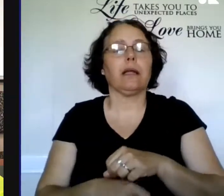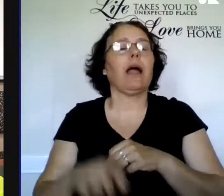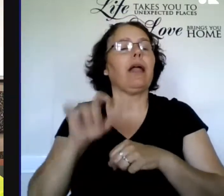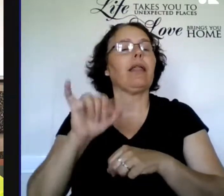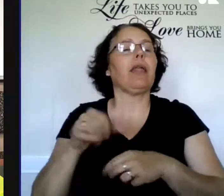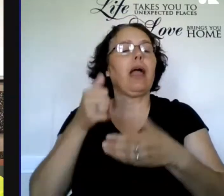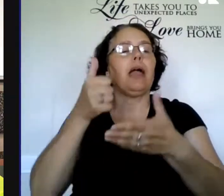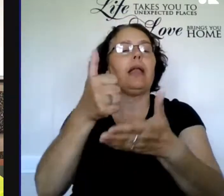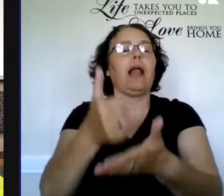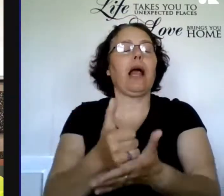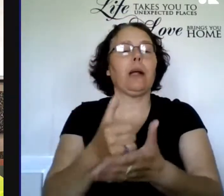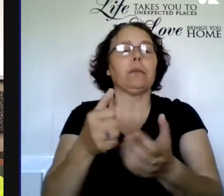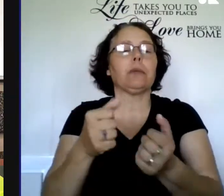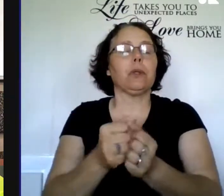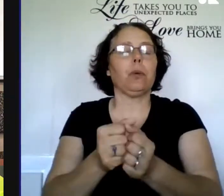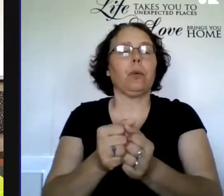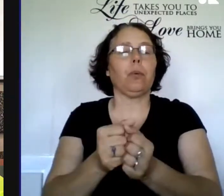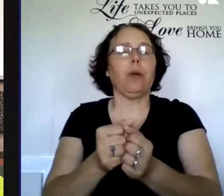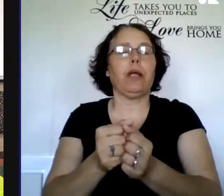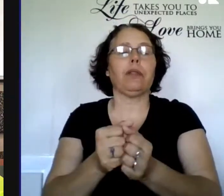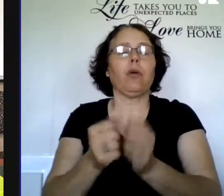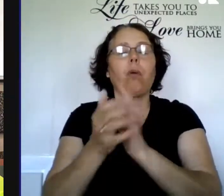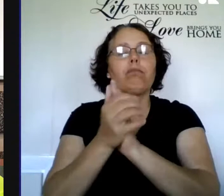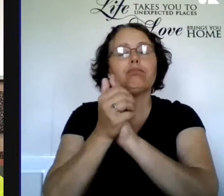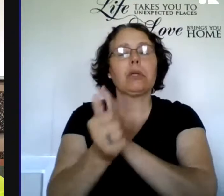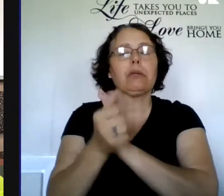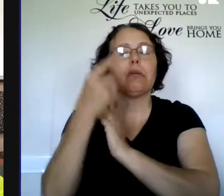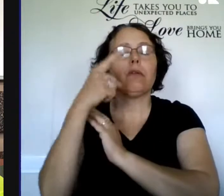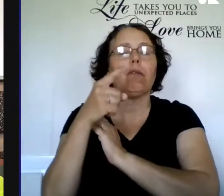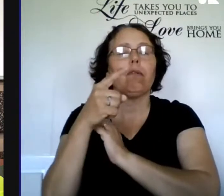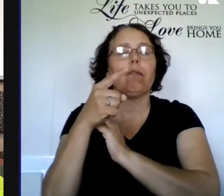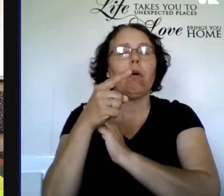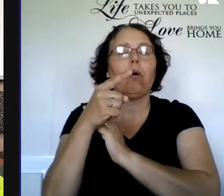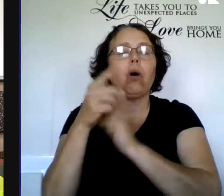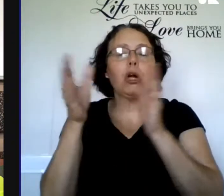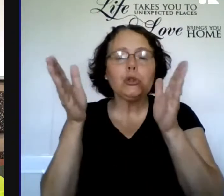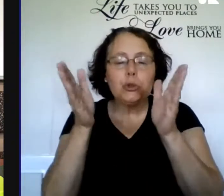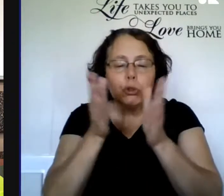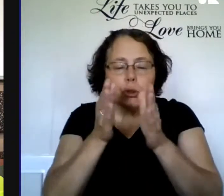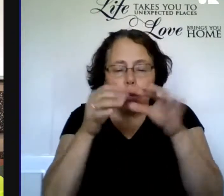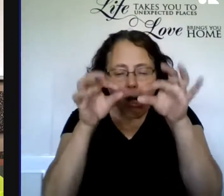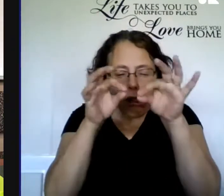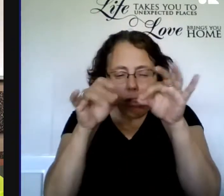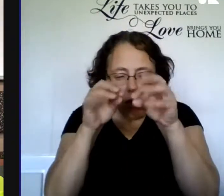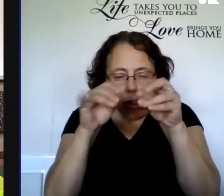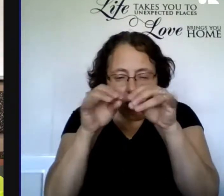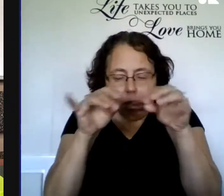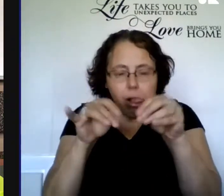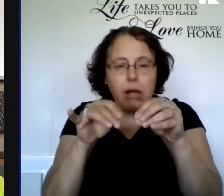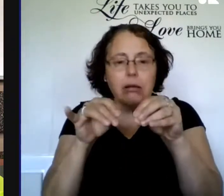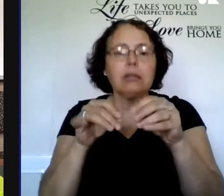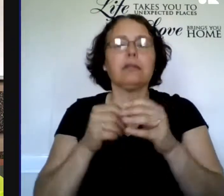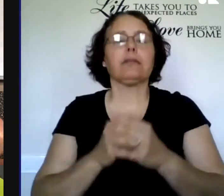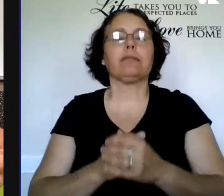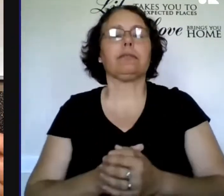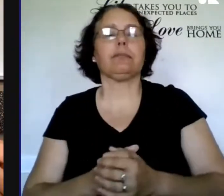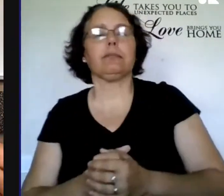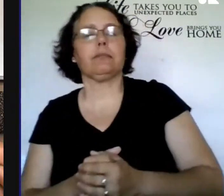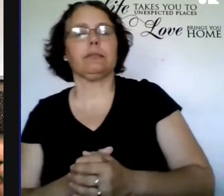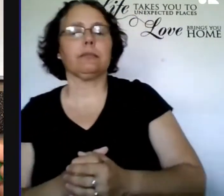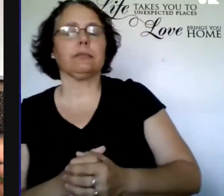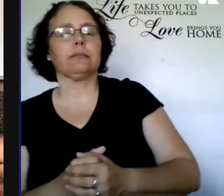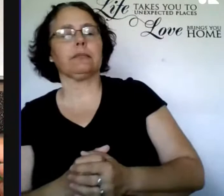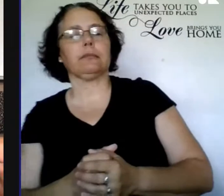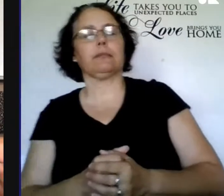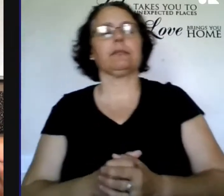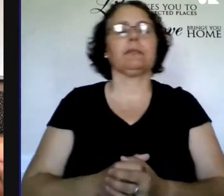motor skills, which they need for school. So I have these little clear beads, and they can do